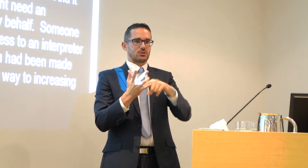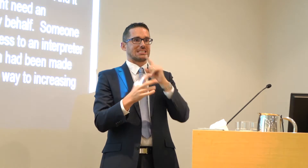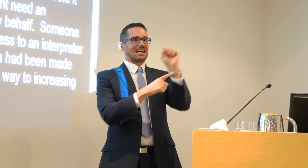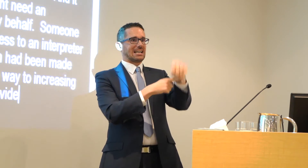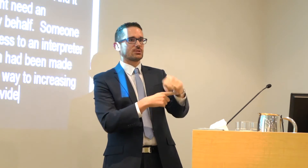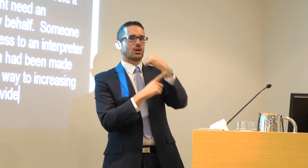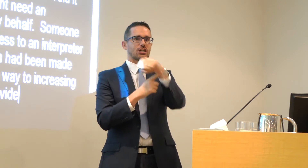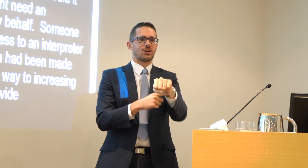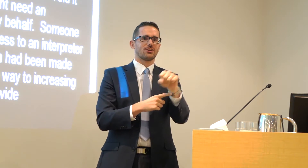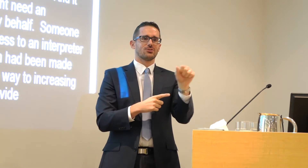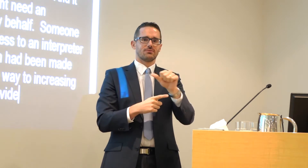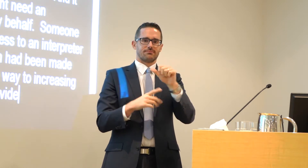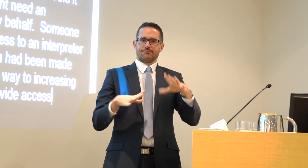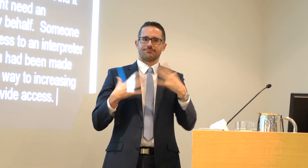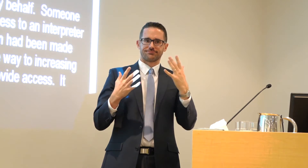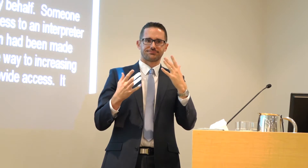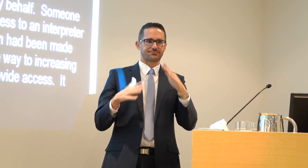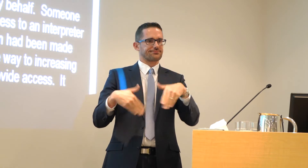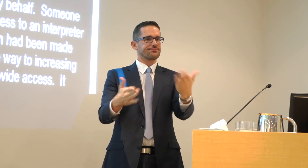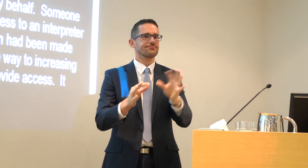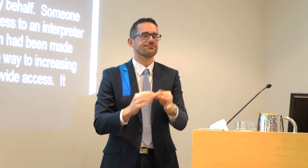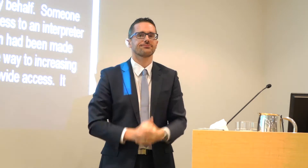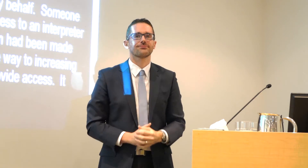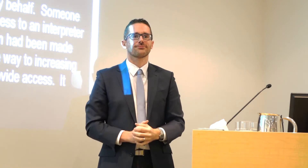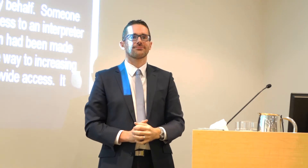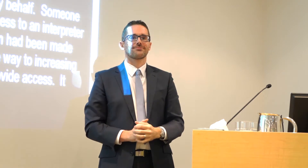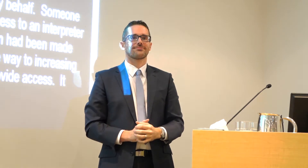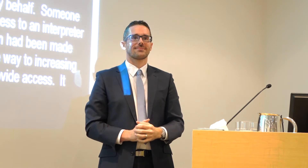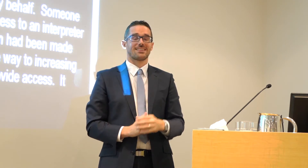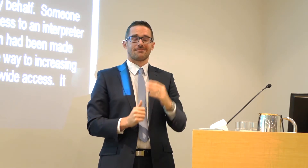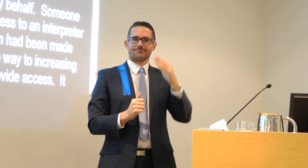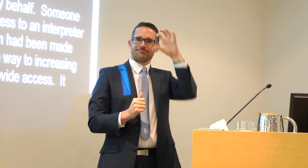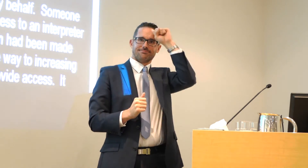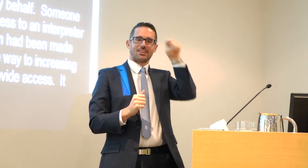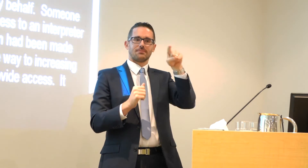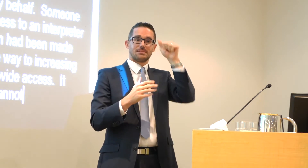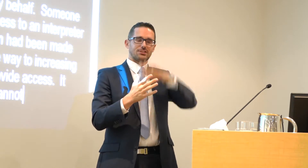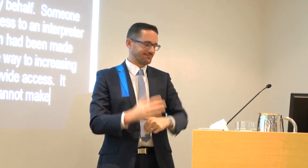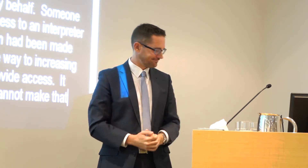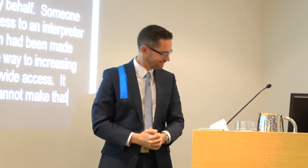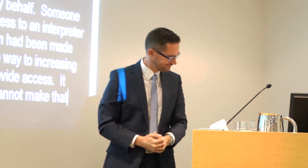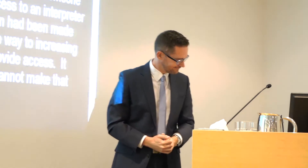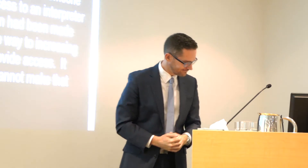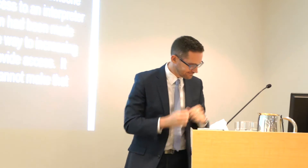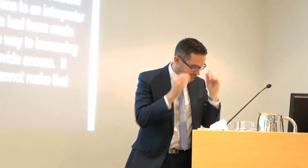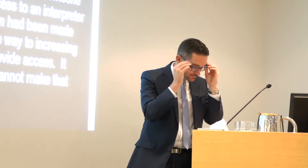access. It doesn't matter if the person says yes or no, but you cannot make that assumption on behalf of another